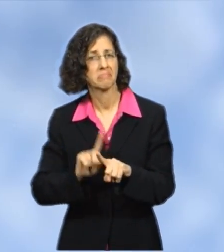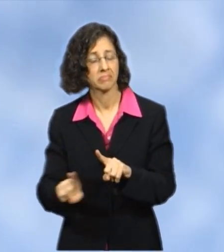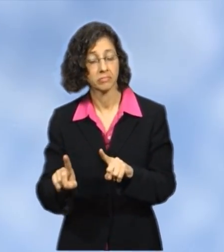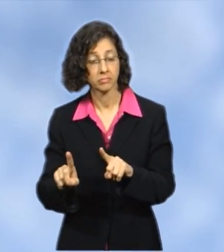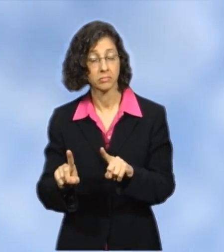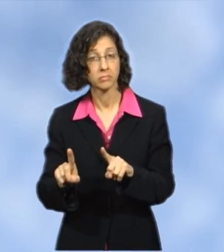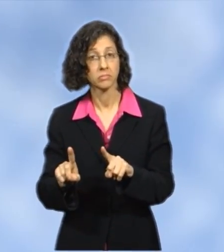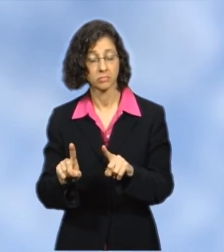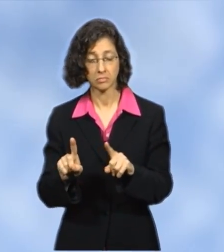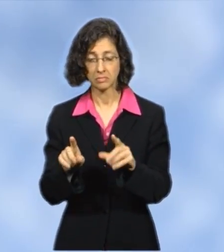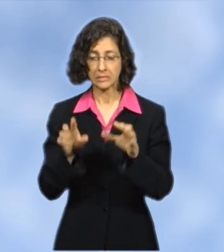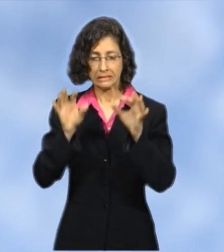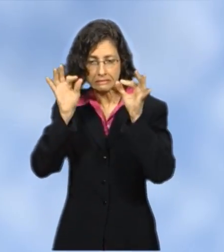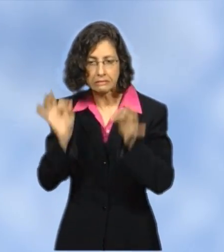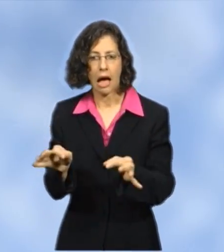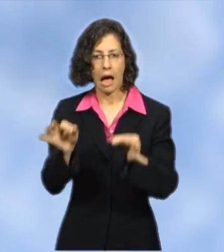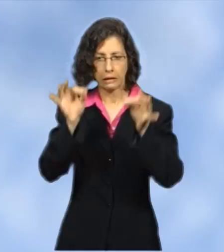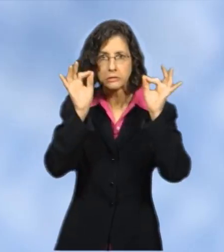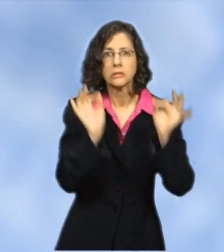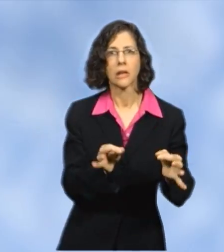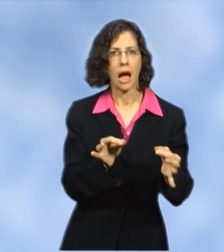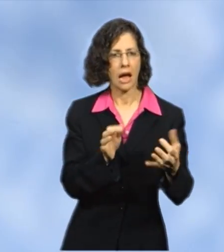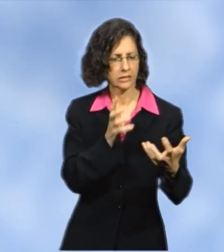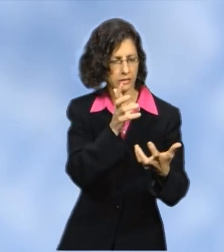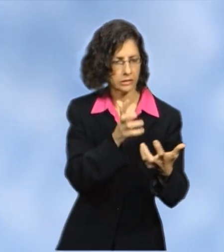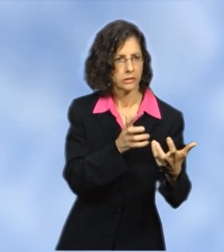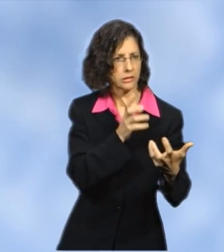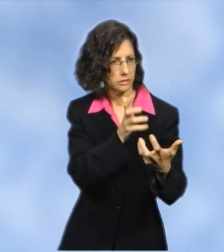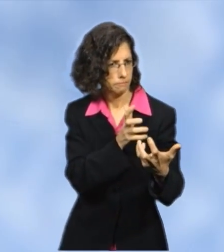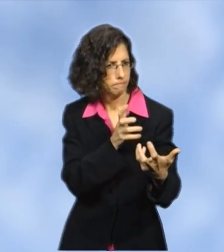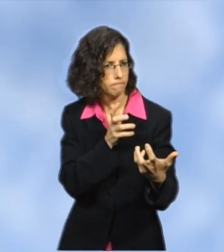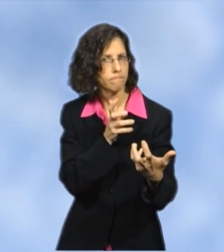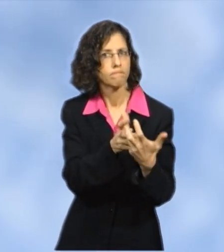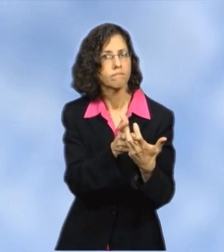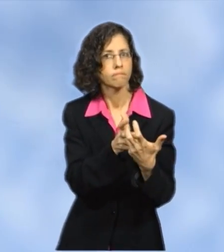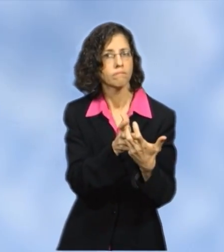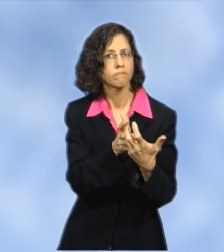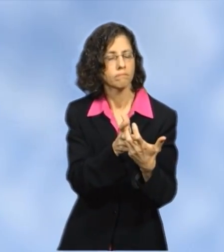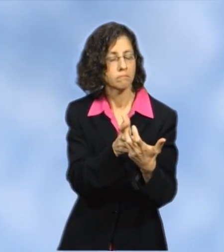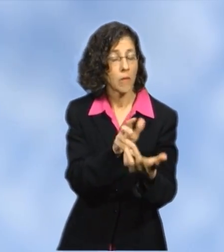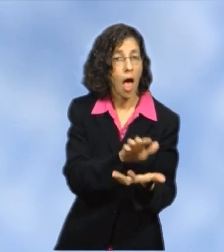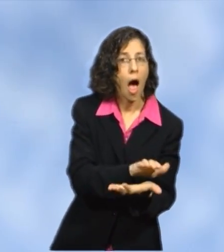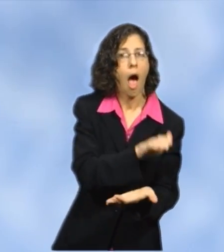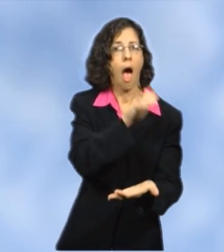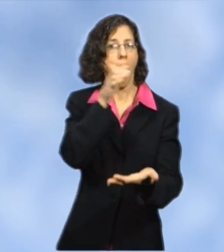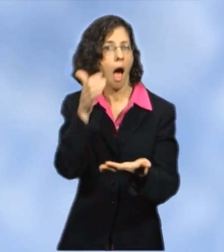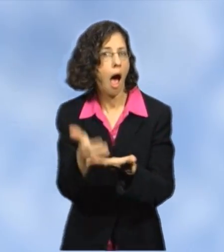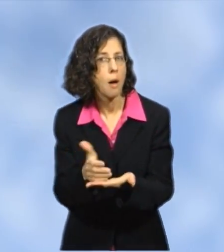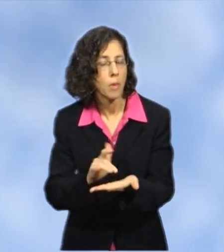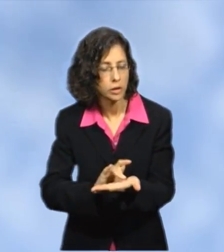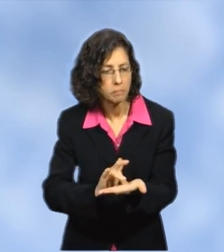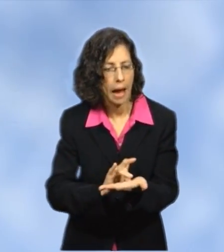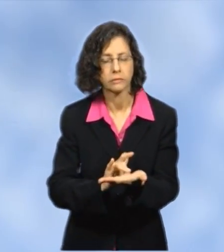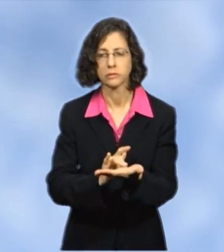treatment, such as the types of medicine and the doses they prescribe.